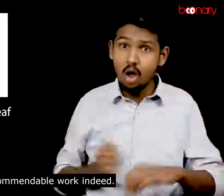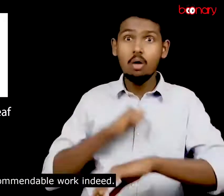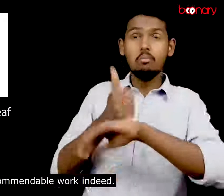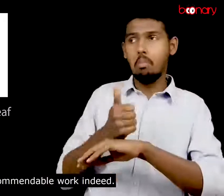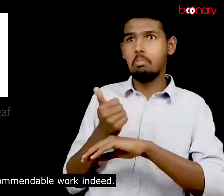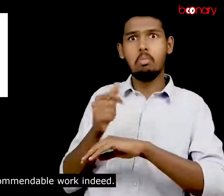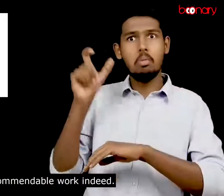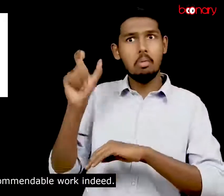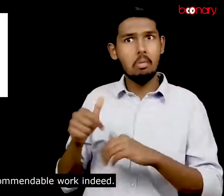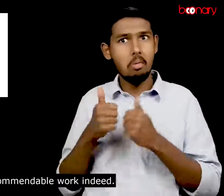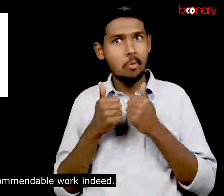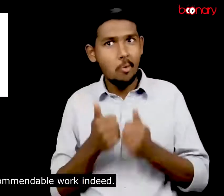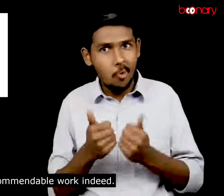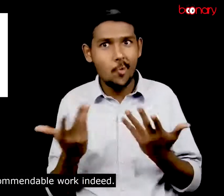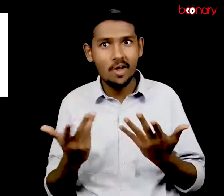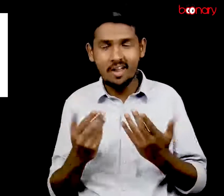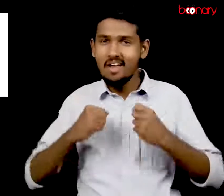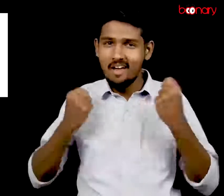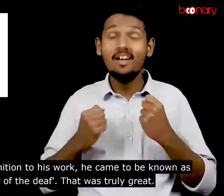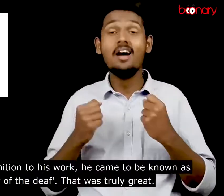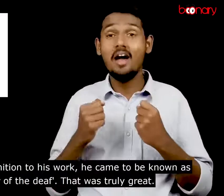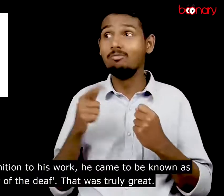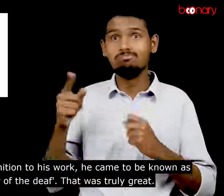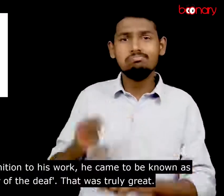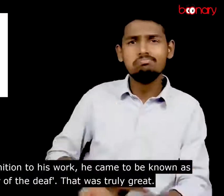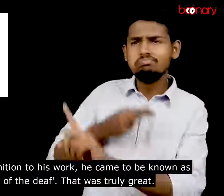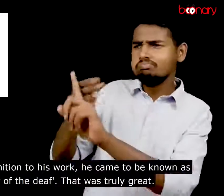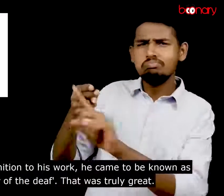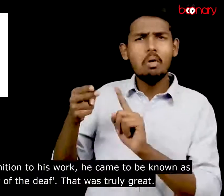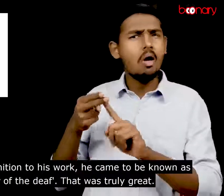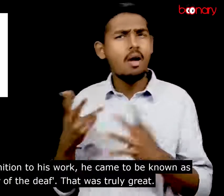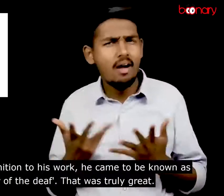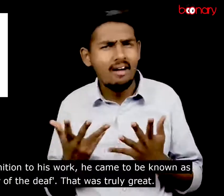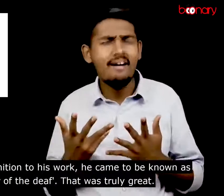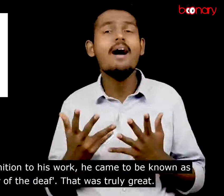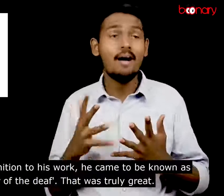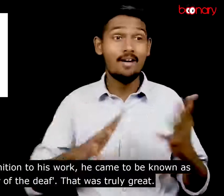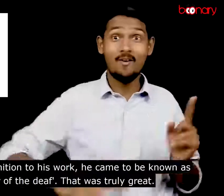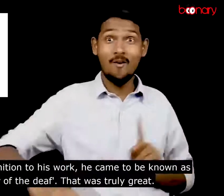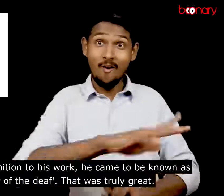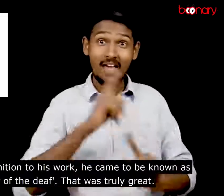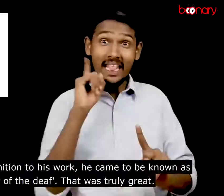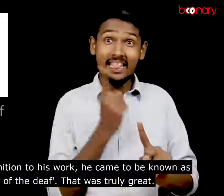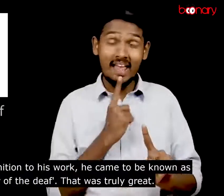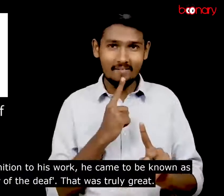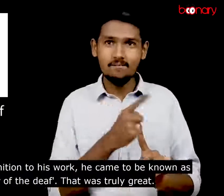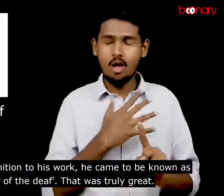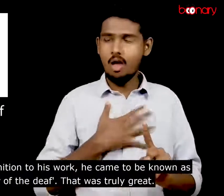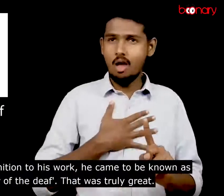Commendable work indeed. Giving due recognition to his work, he came to be